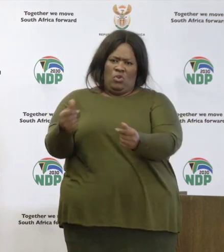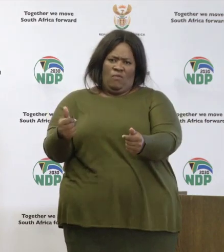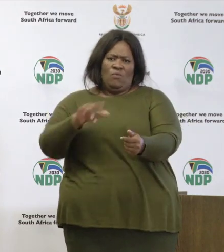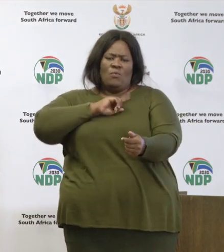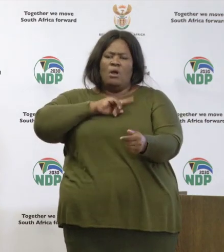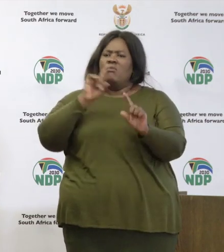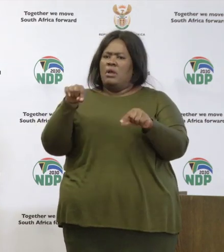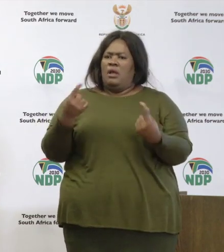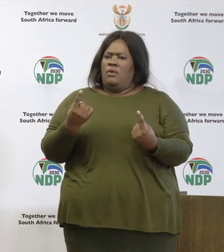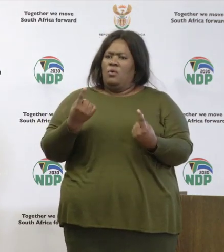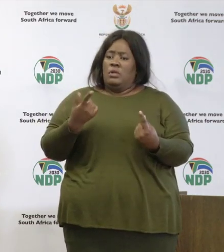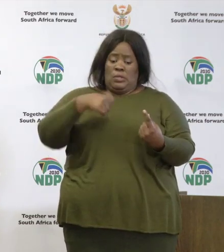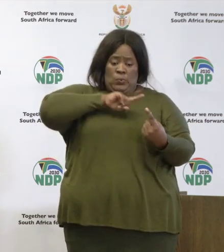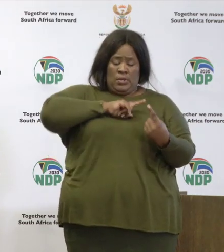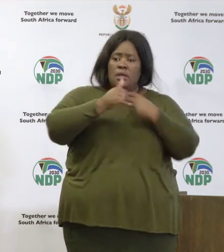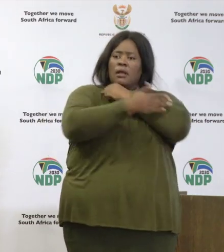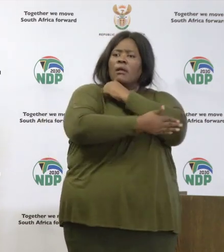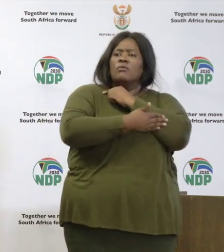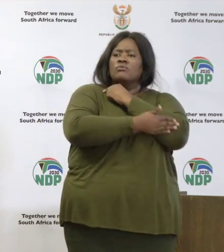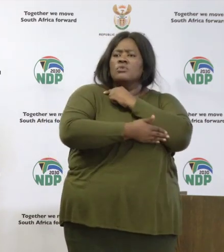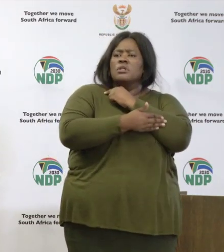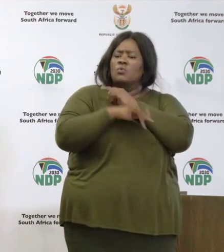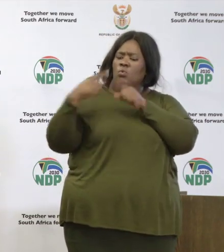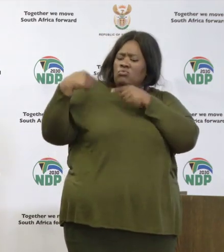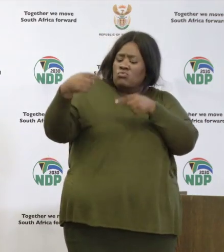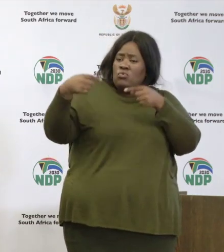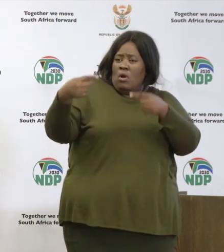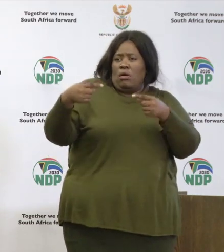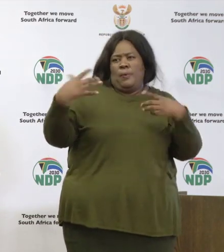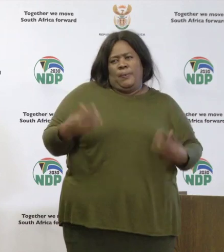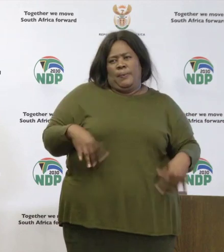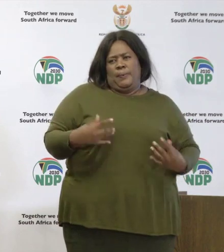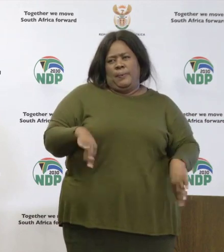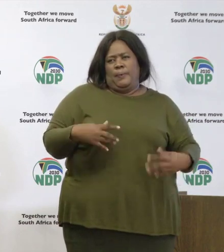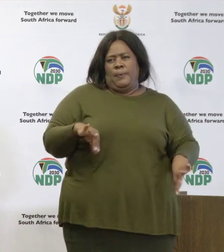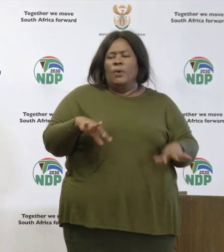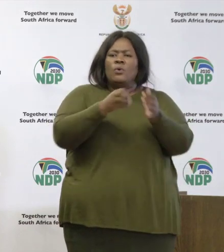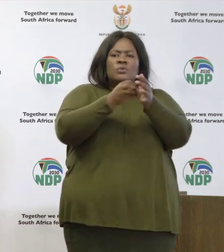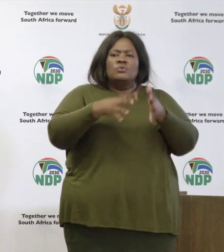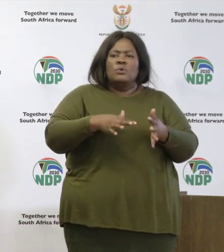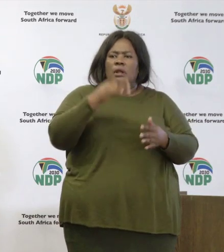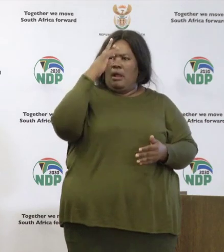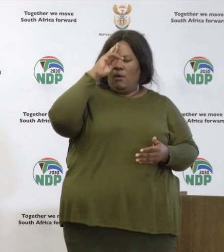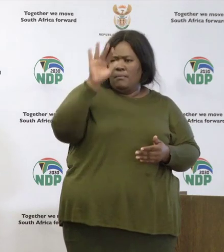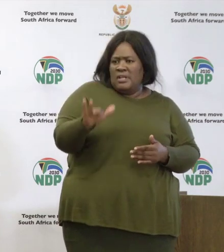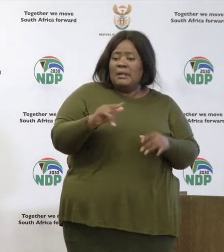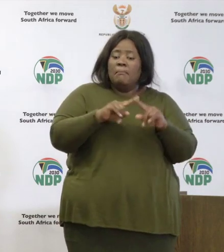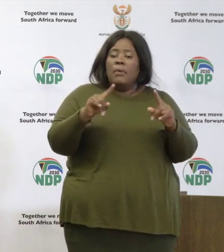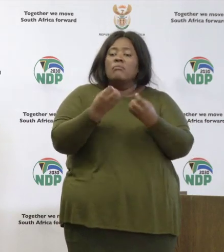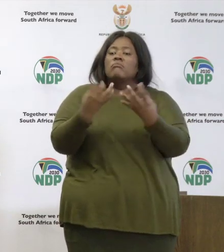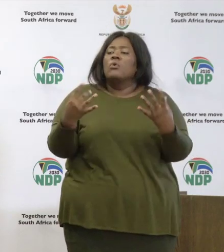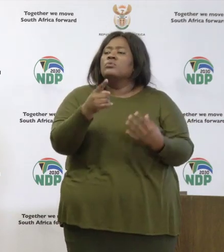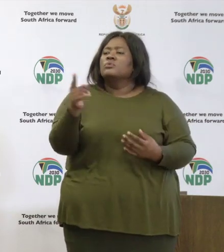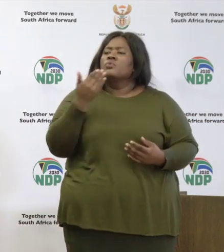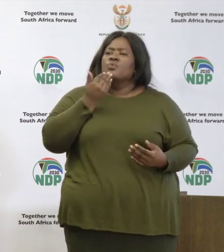it can't be that as a country, we are struggling so much with student accommodation, but part of it is occupied